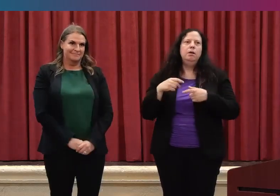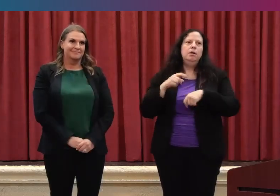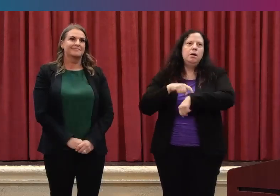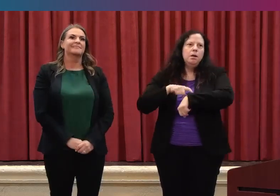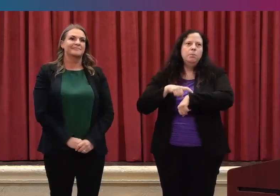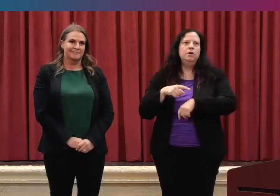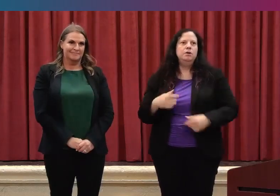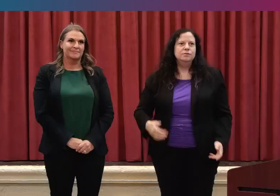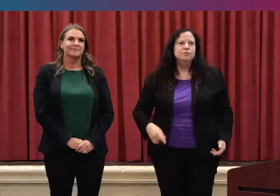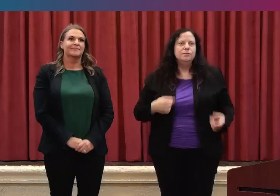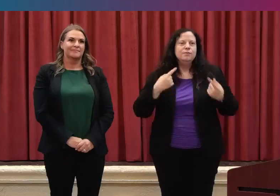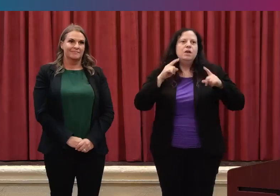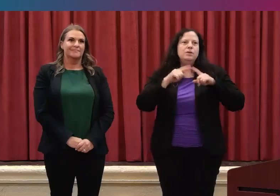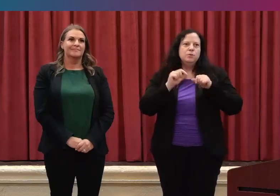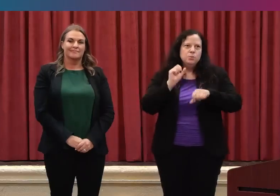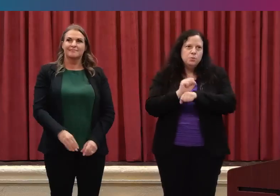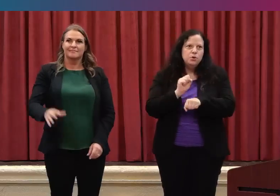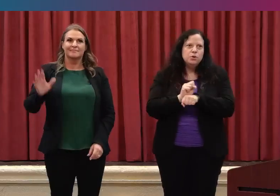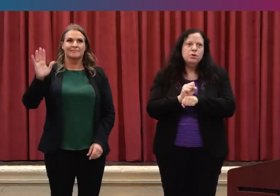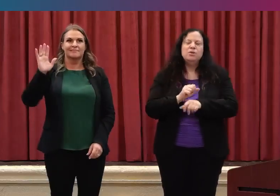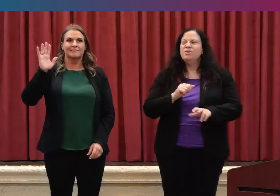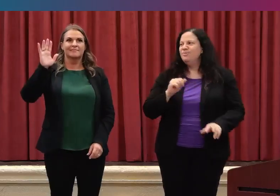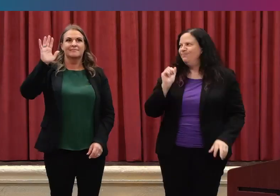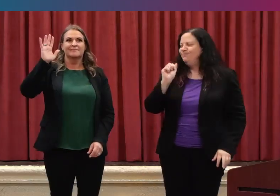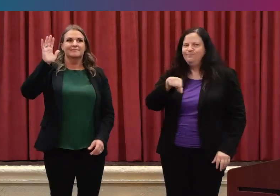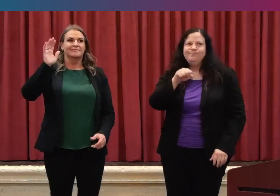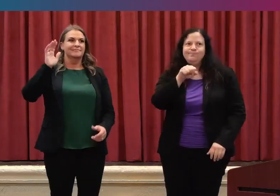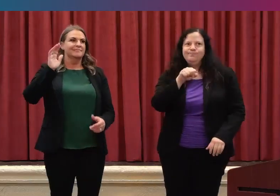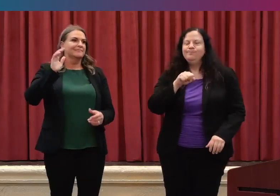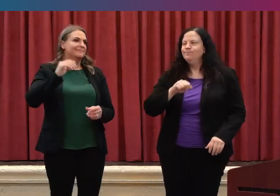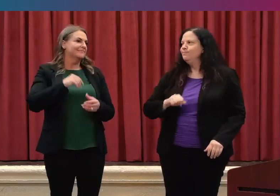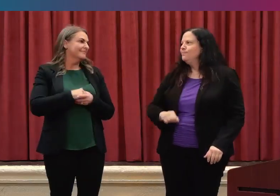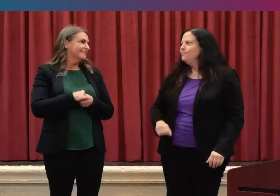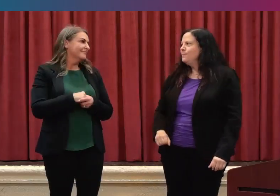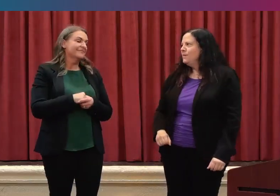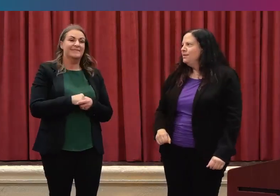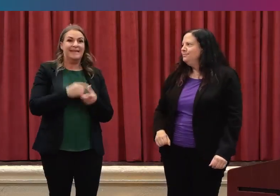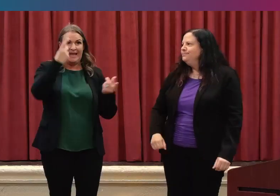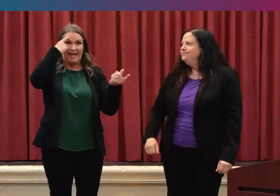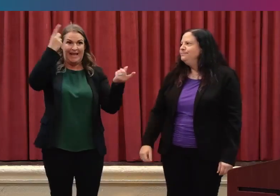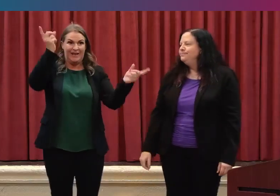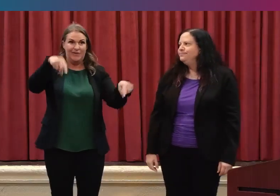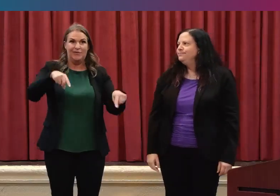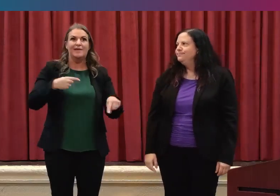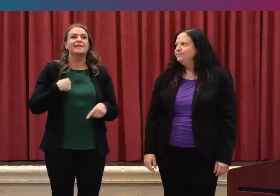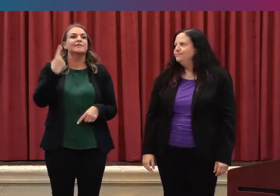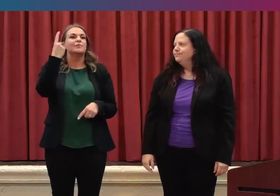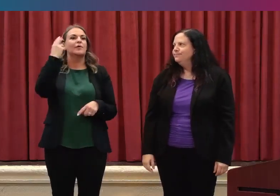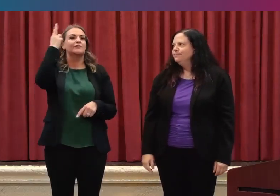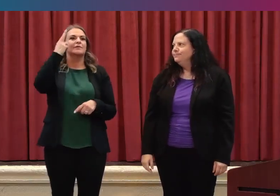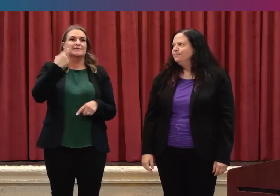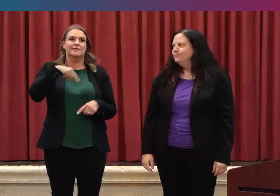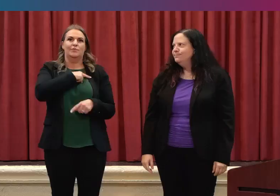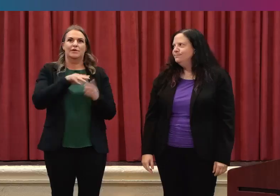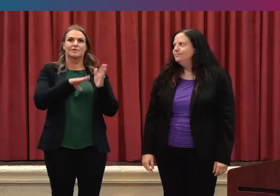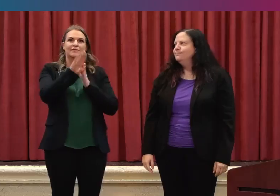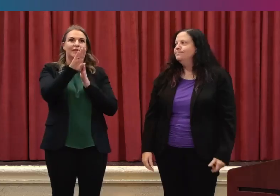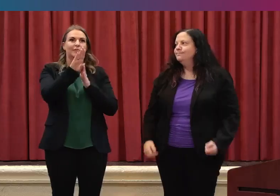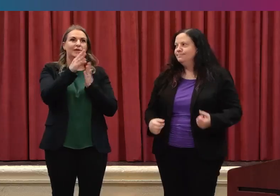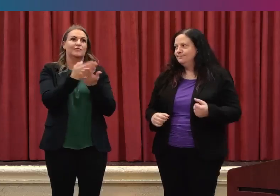That might be a better and a more effective way for it to be done. Yeah, I'd like to speak to that. I agree with you 100%. That's one reason why